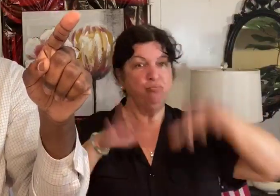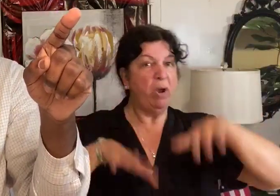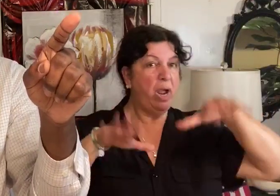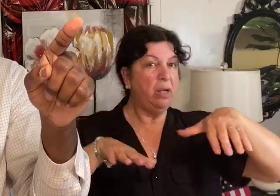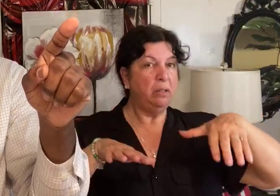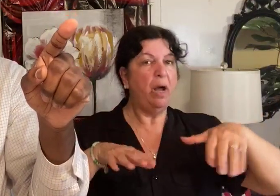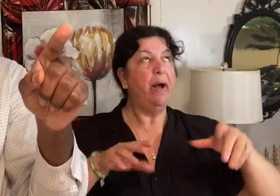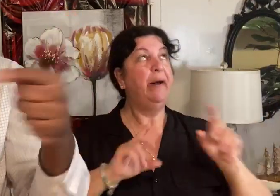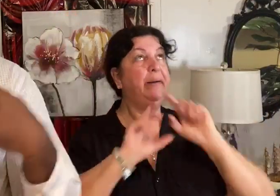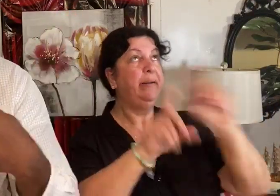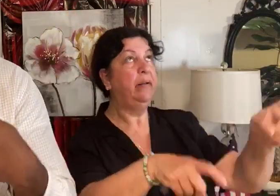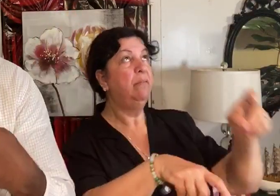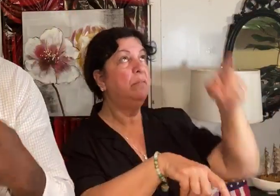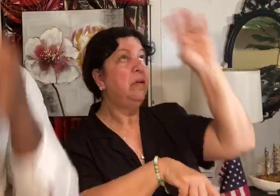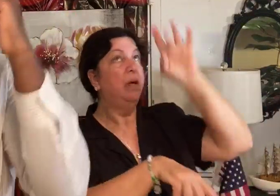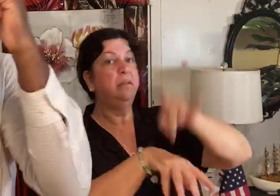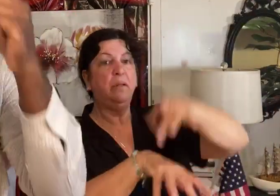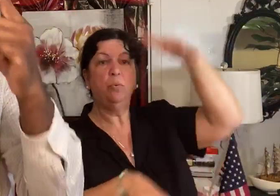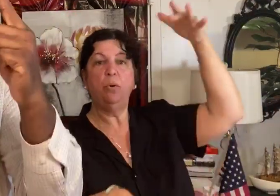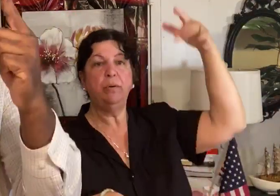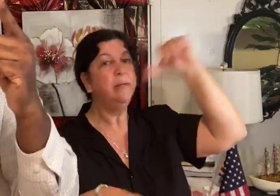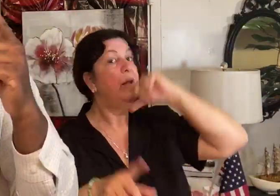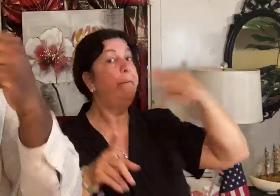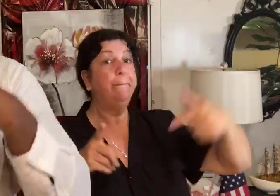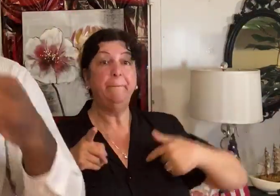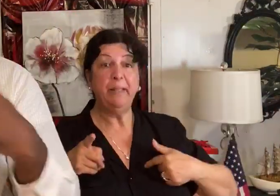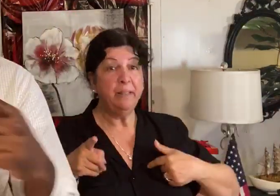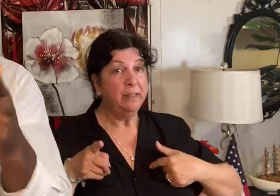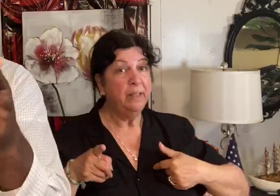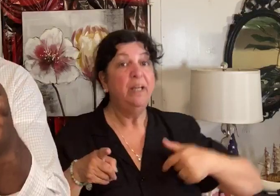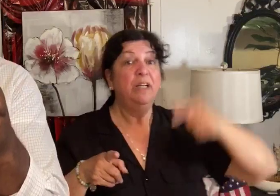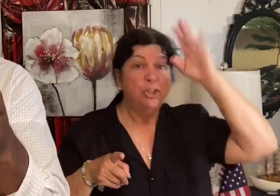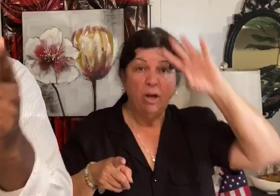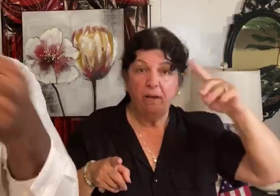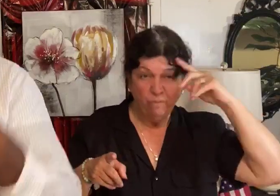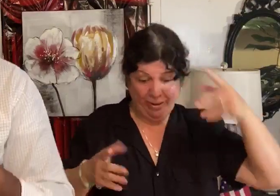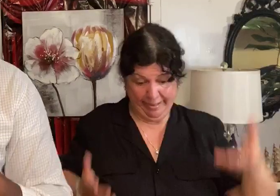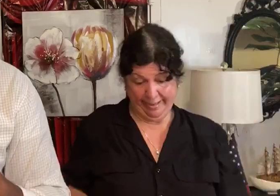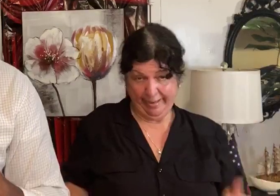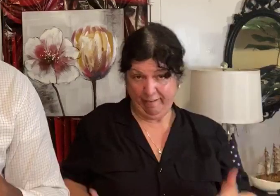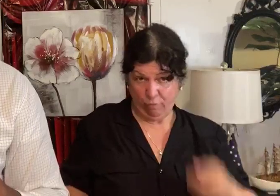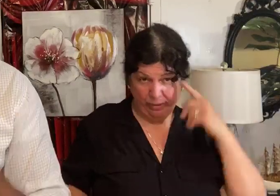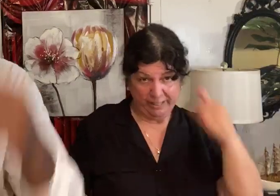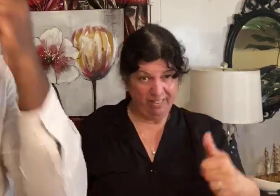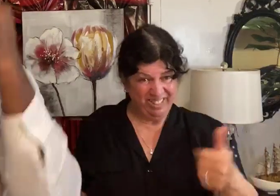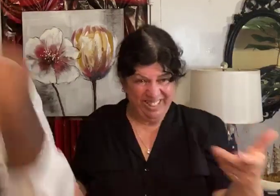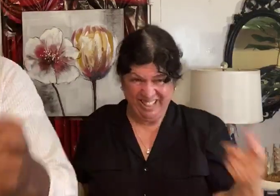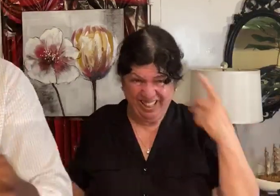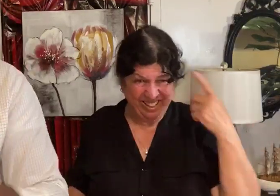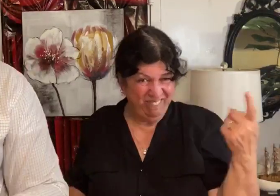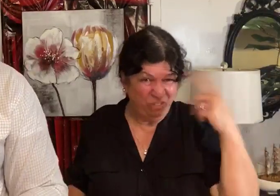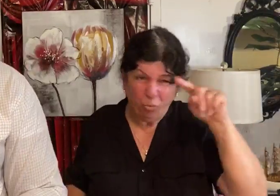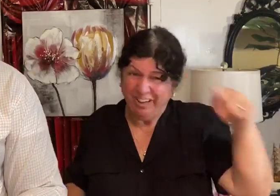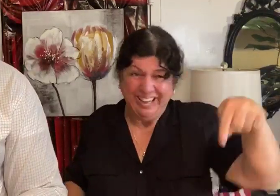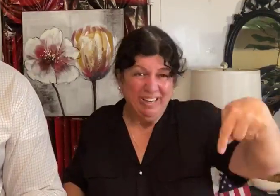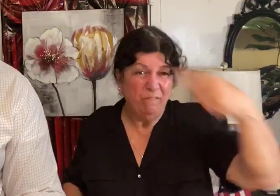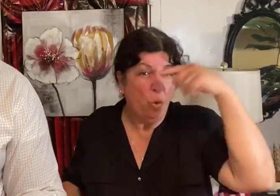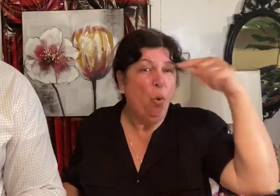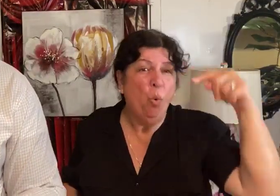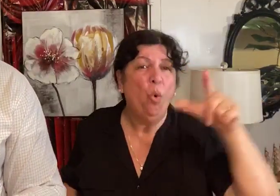glory. Amen. Because not me, it's God. We're not here for ourselves, right? You're not even here for me. You're here for